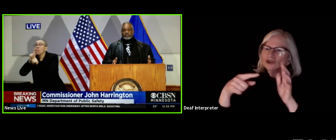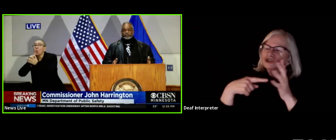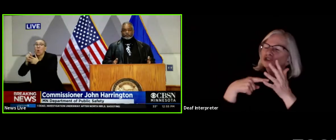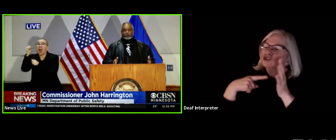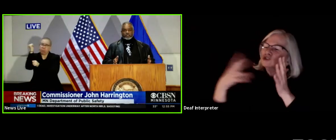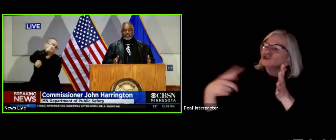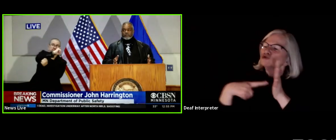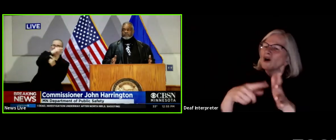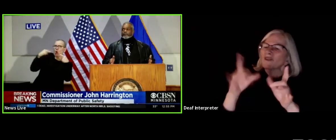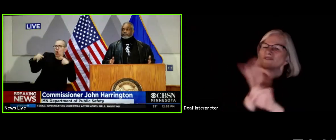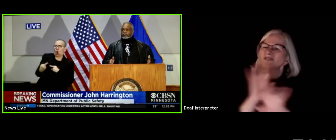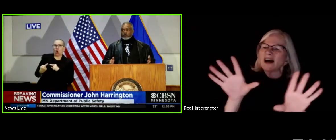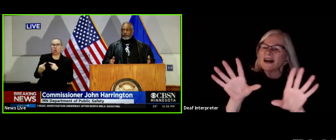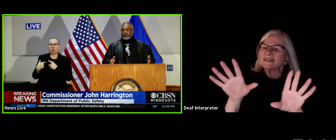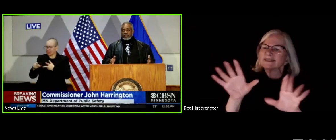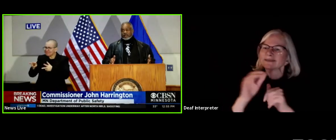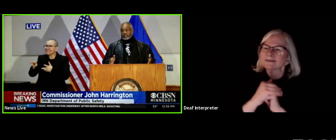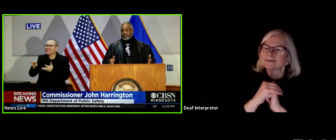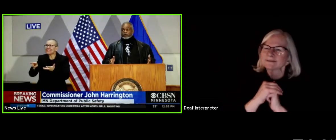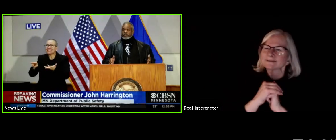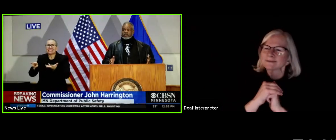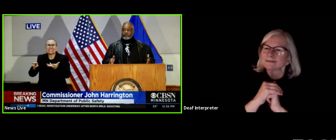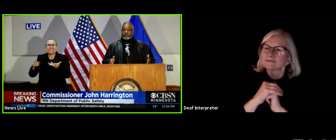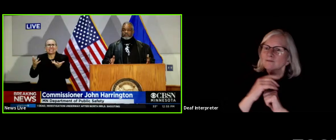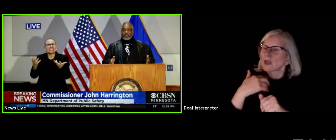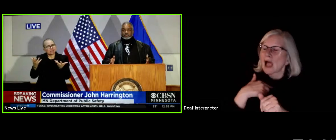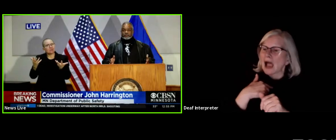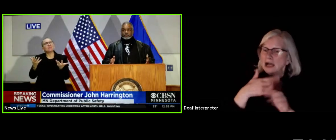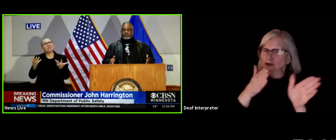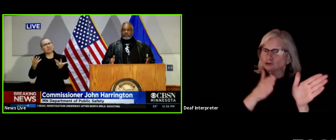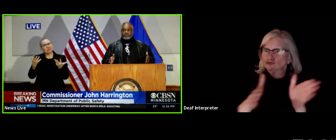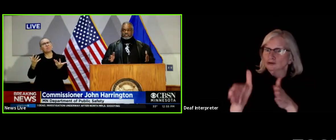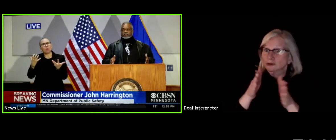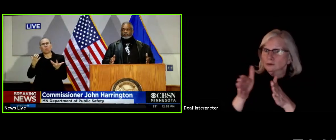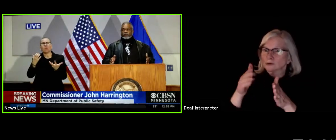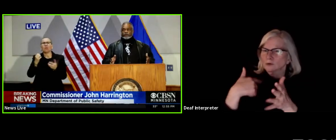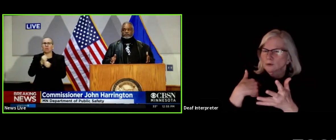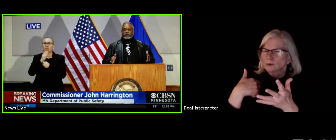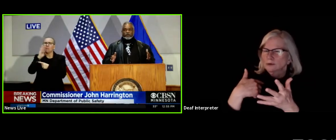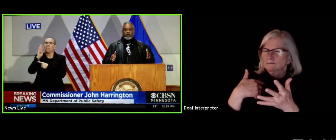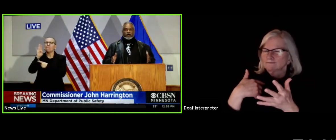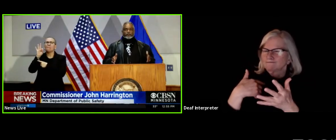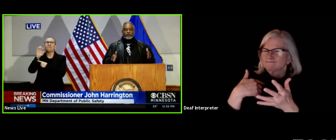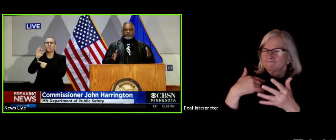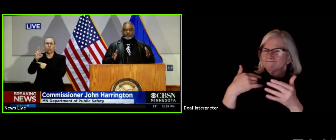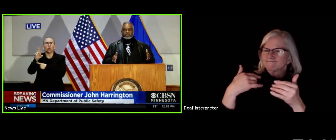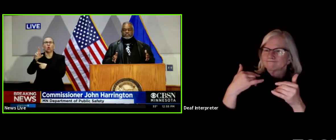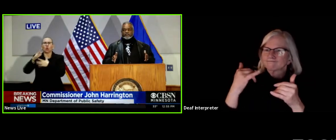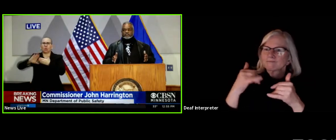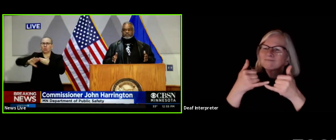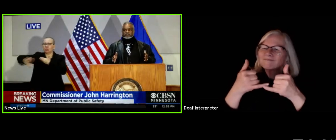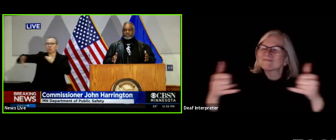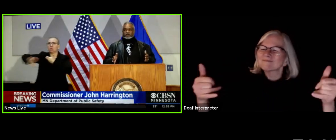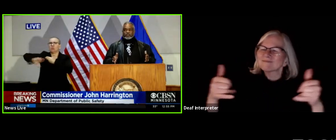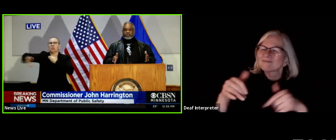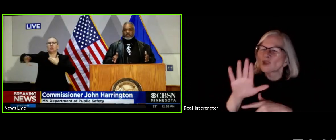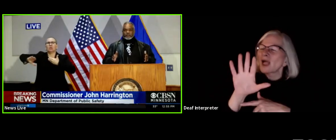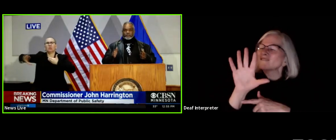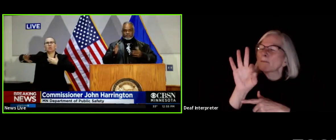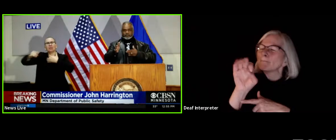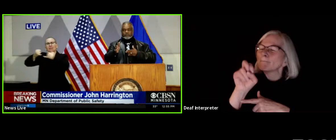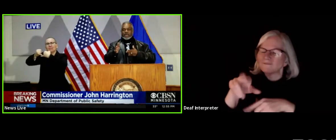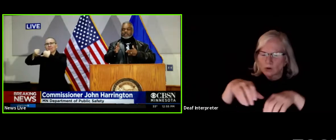that has been to create a buffer zone, and literally we have had to put state troopers or other police officers